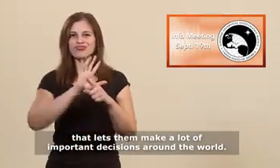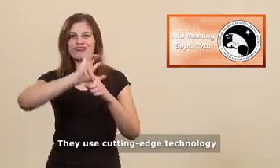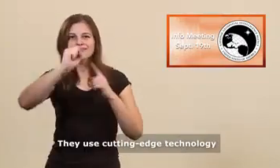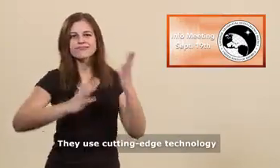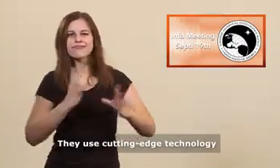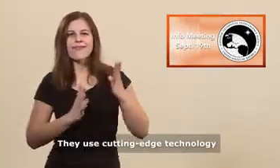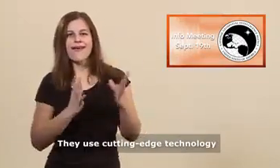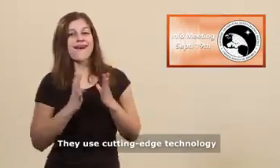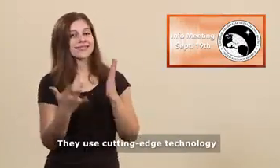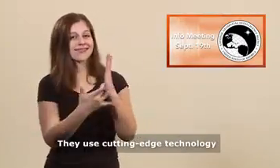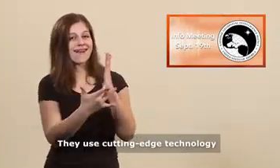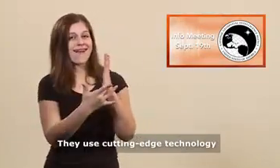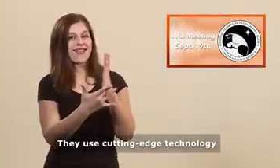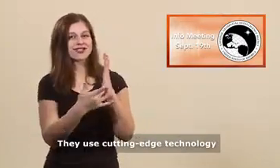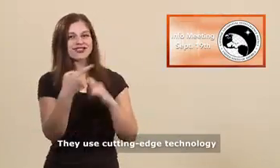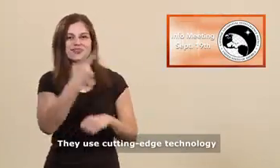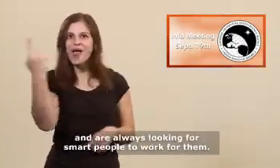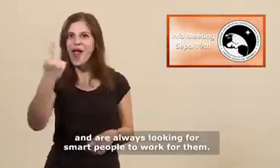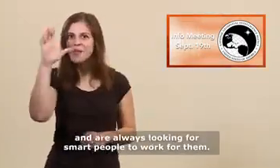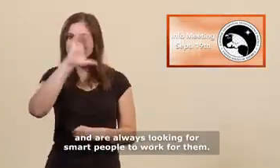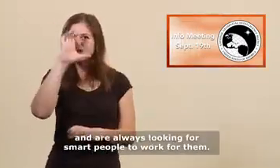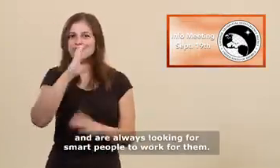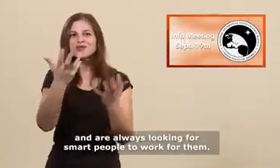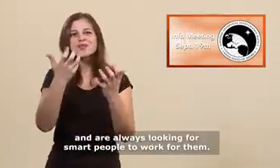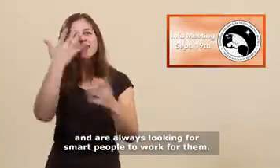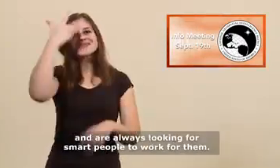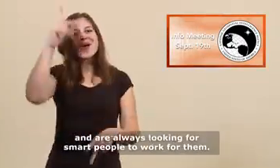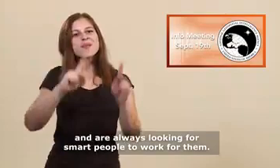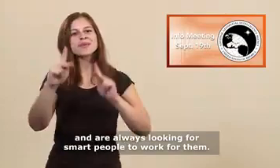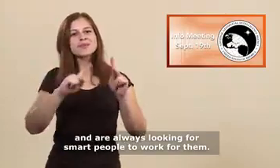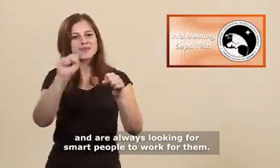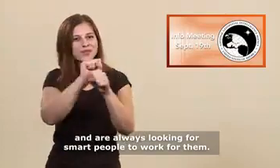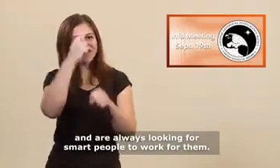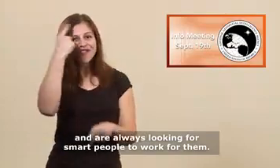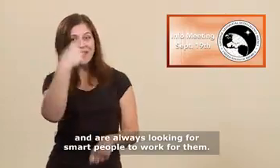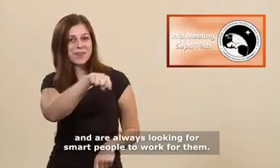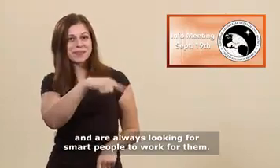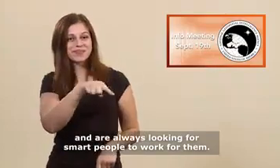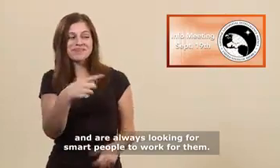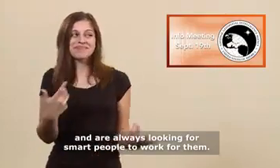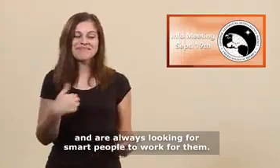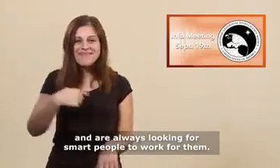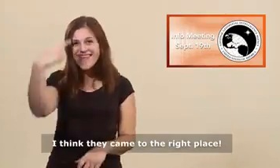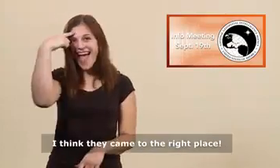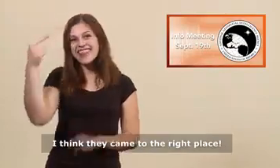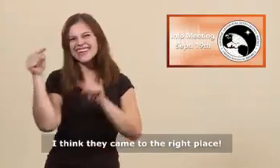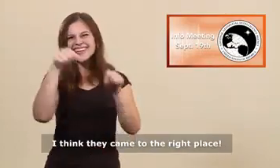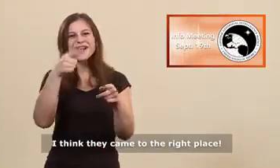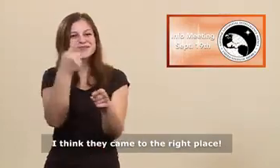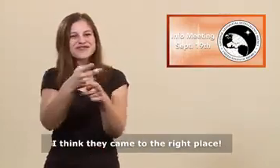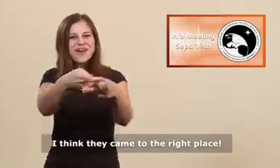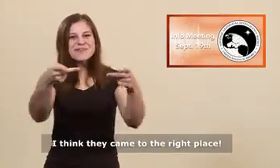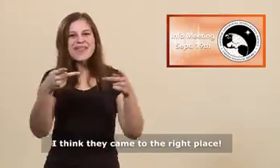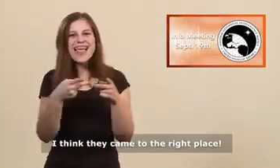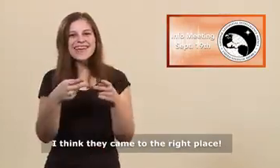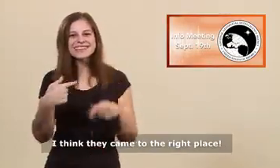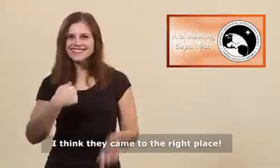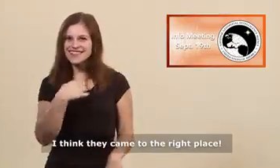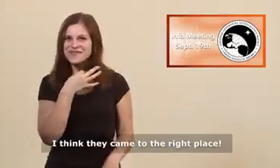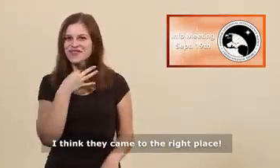They use cutting-edge technology and are always looking for smart people to work for them. I think they came to the right place. I